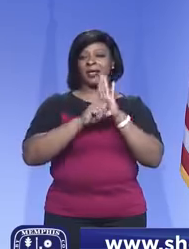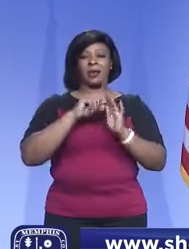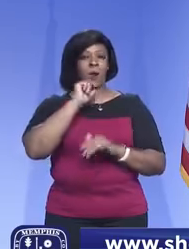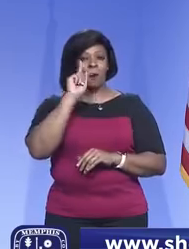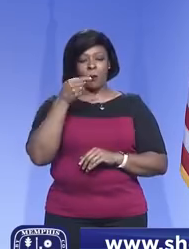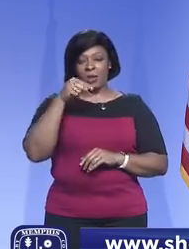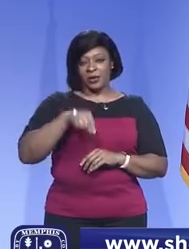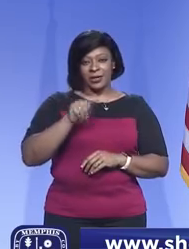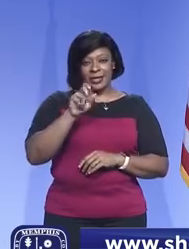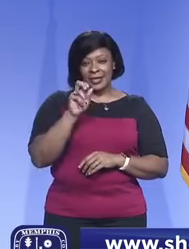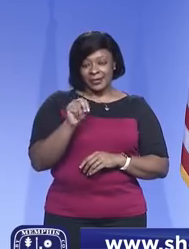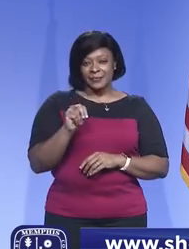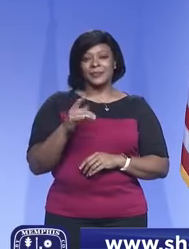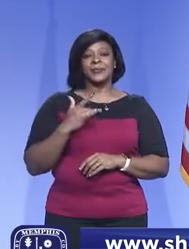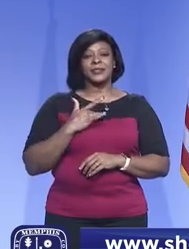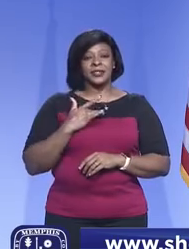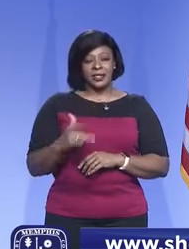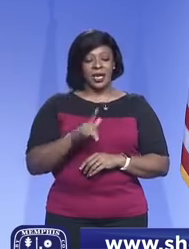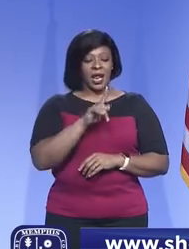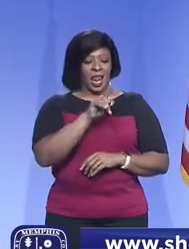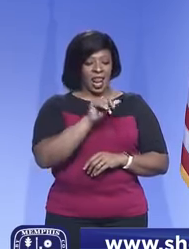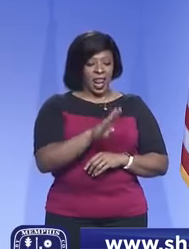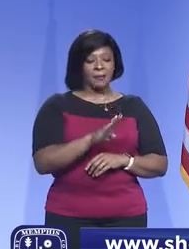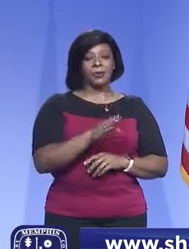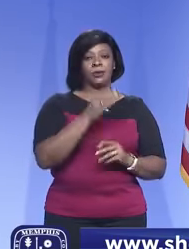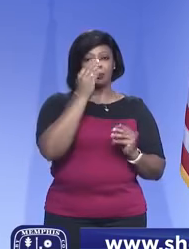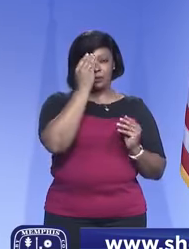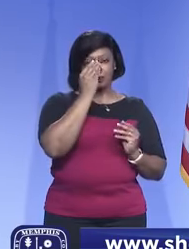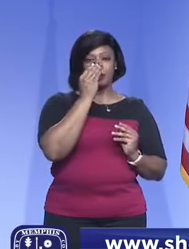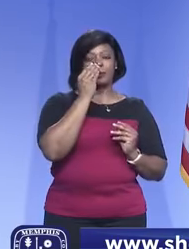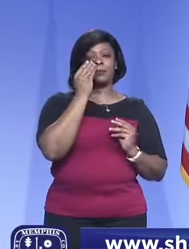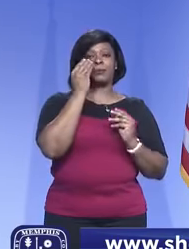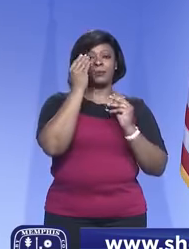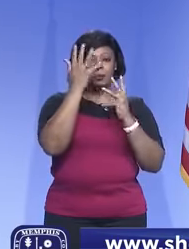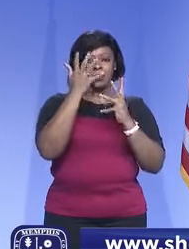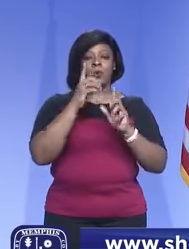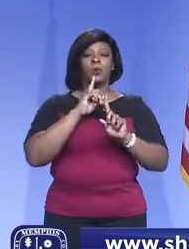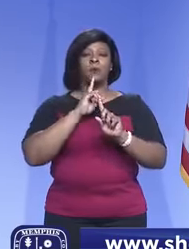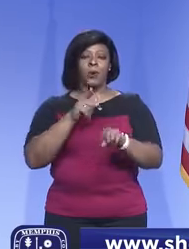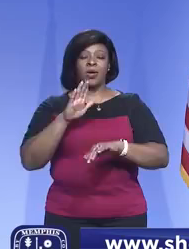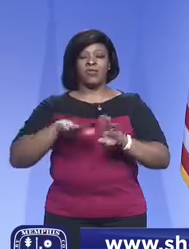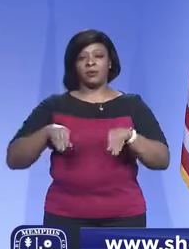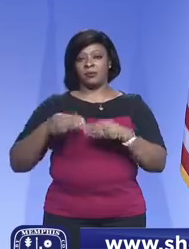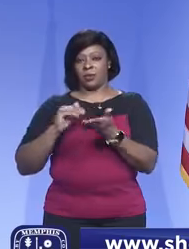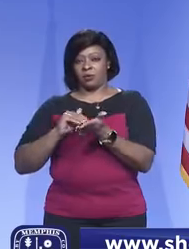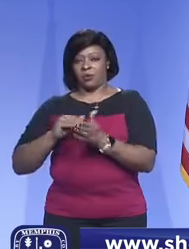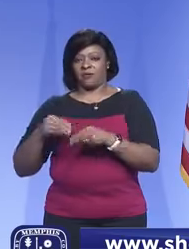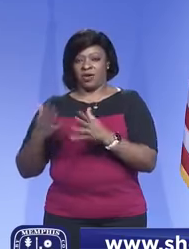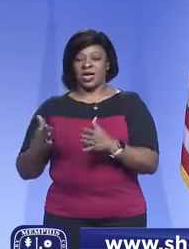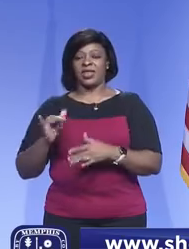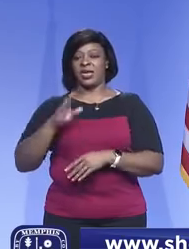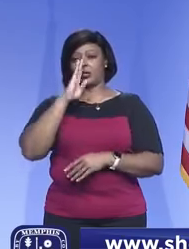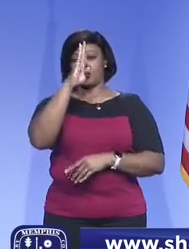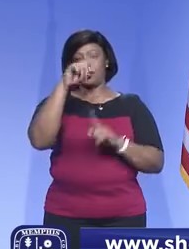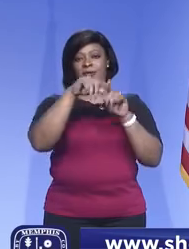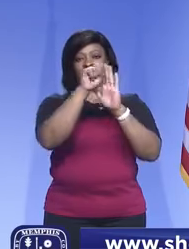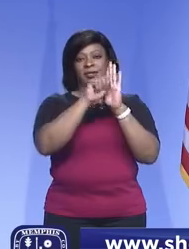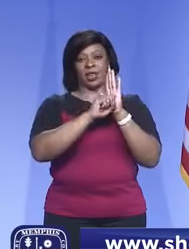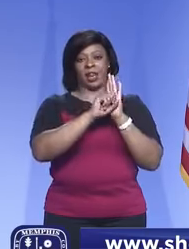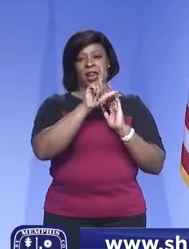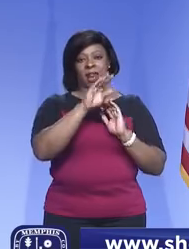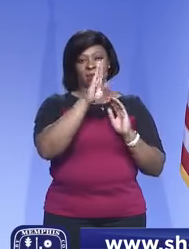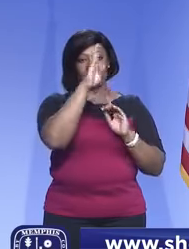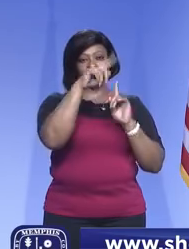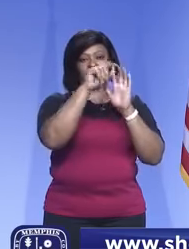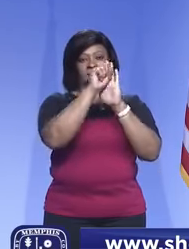to Tennessee, has been that the labs be the reporter rather than the provider, and that goes straight to the state. The